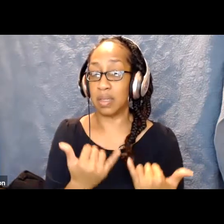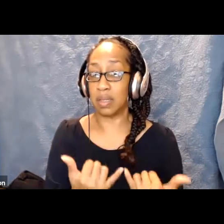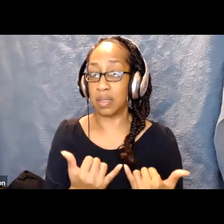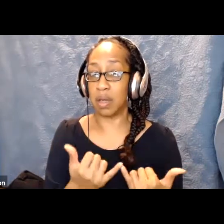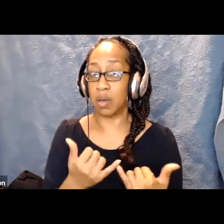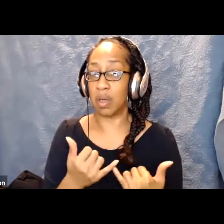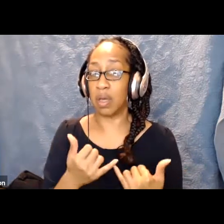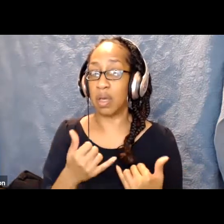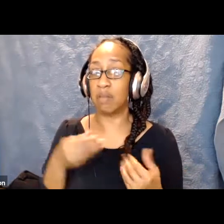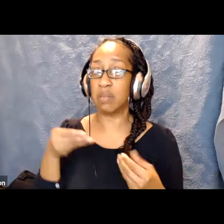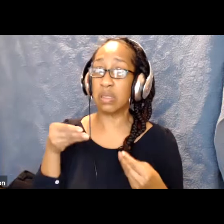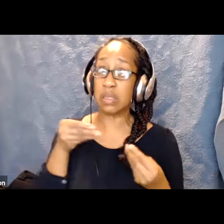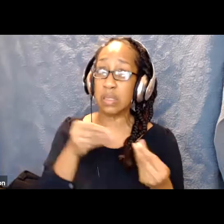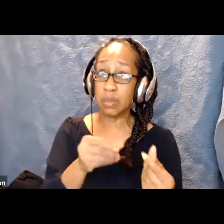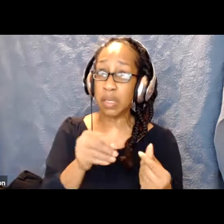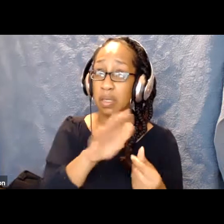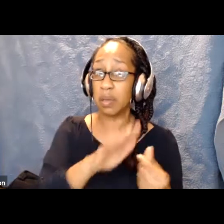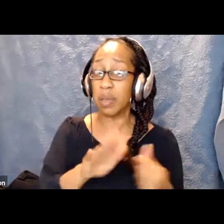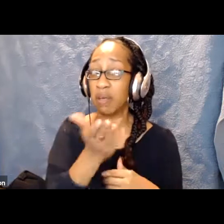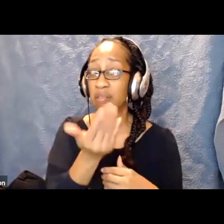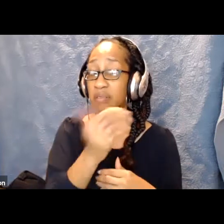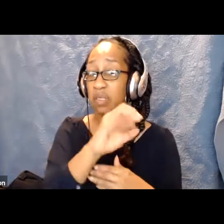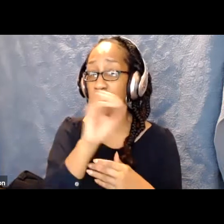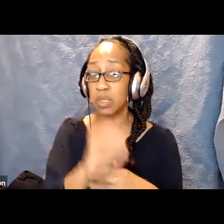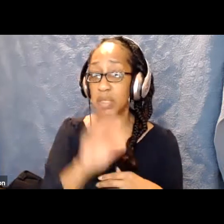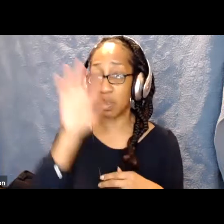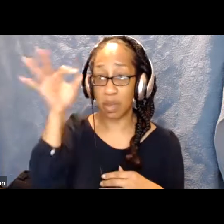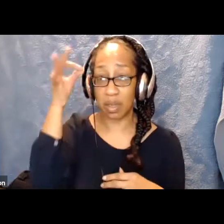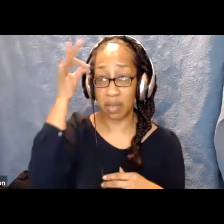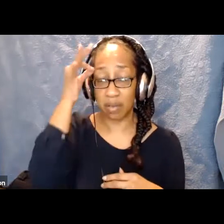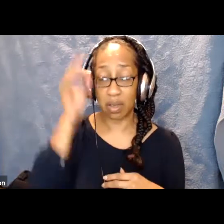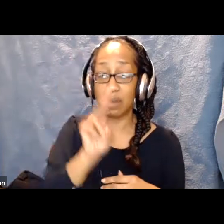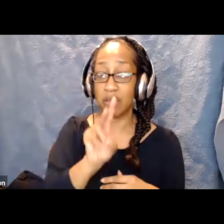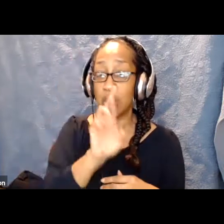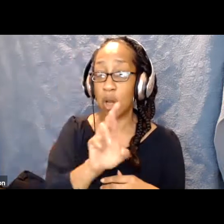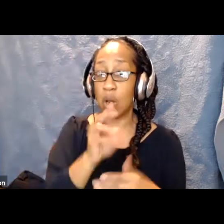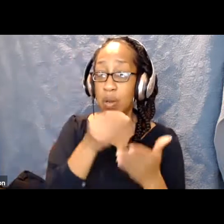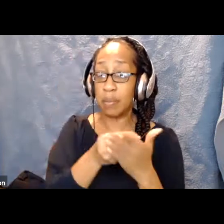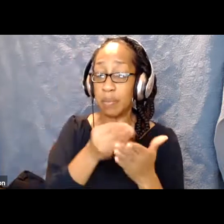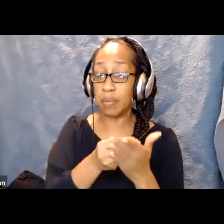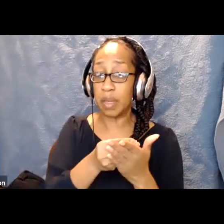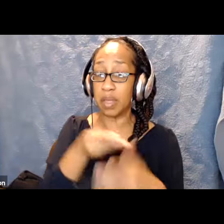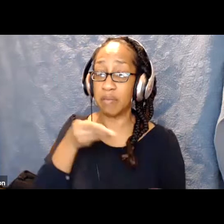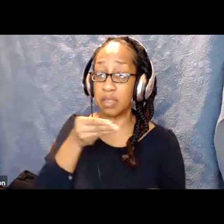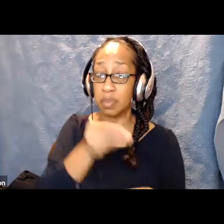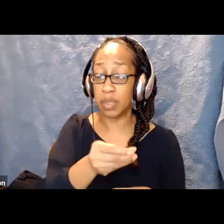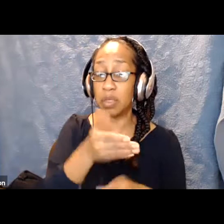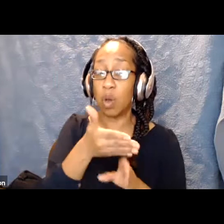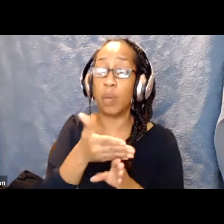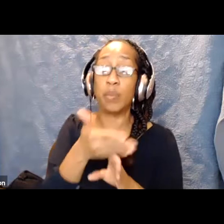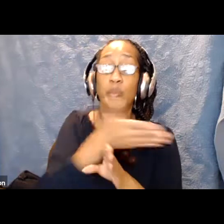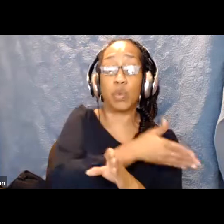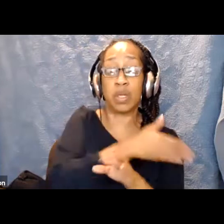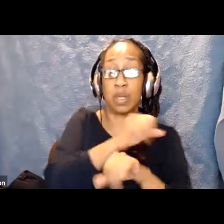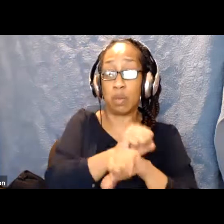least 15% of their federal vocational rehabilitation funding on pre-employment transition services